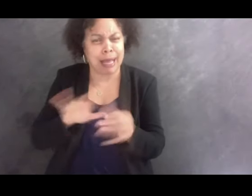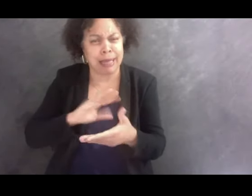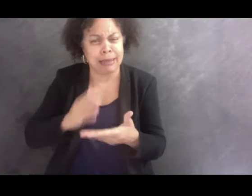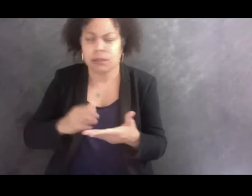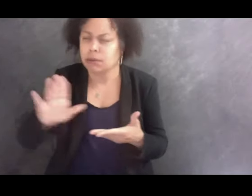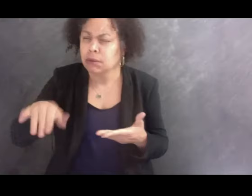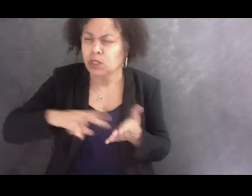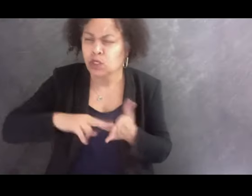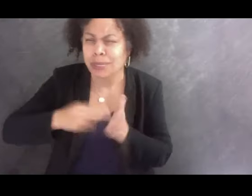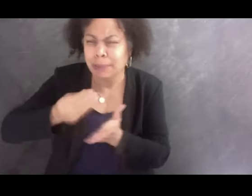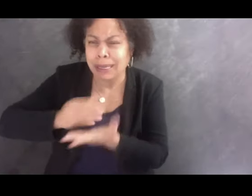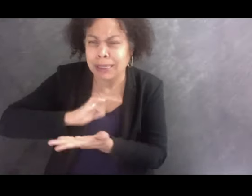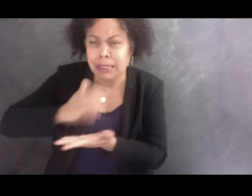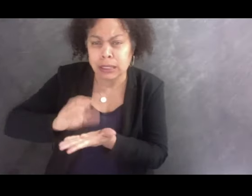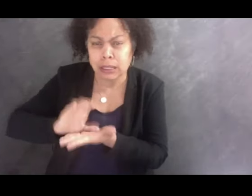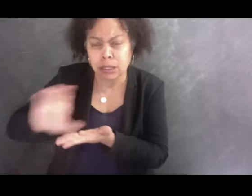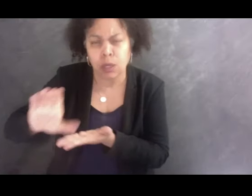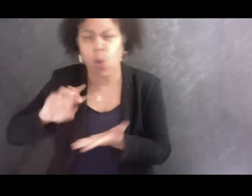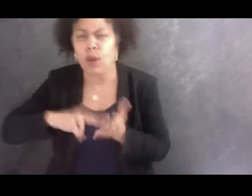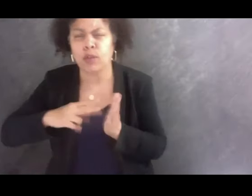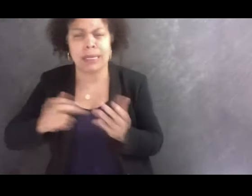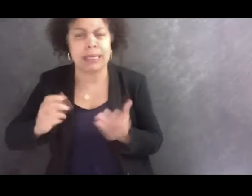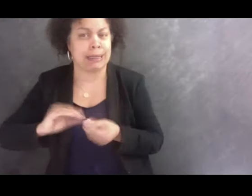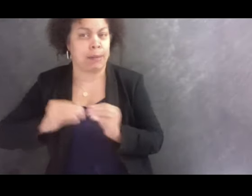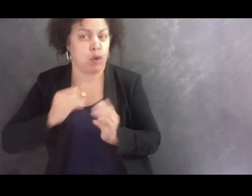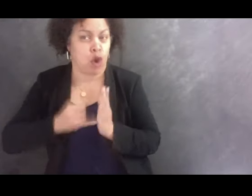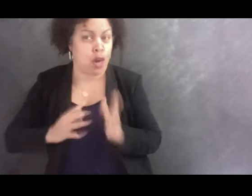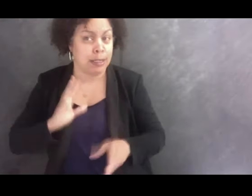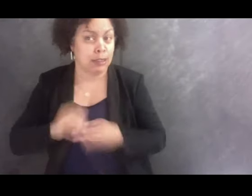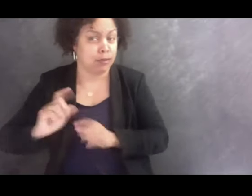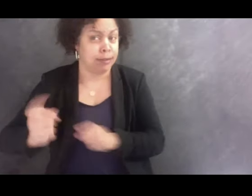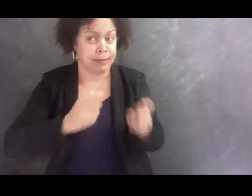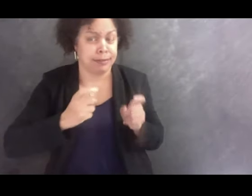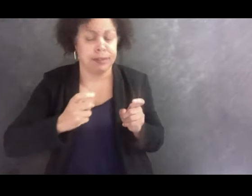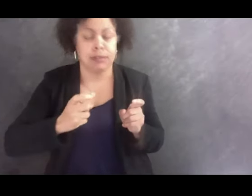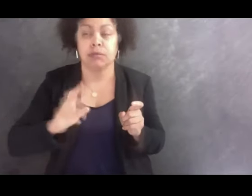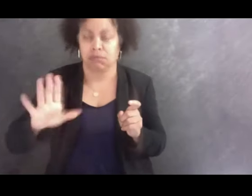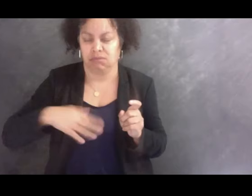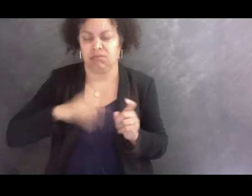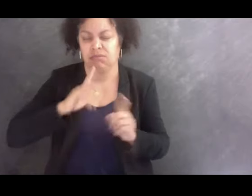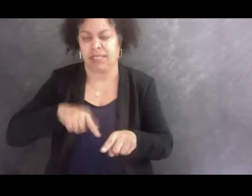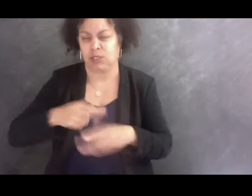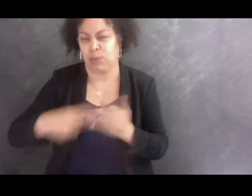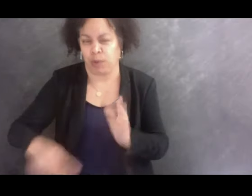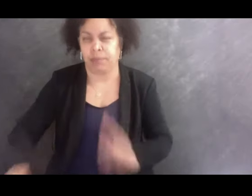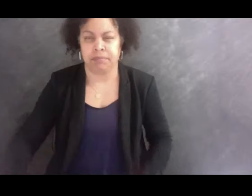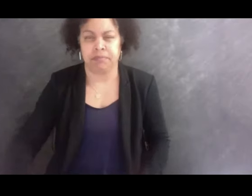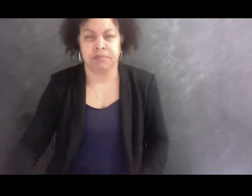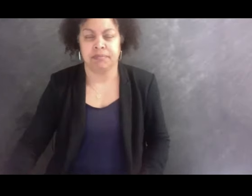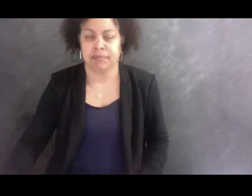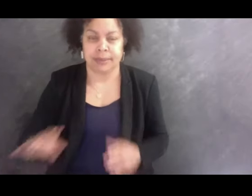of money we're able to give or the amount of artists that we're able to award. The short answer for both of those, though, is our